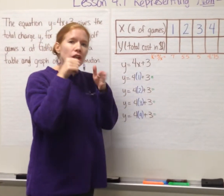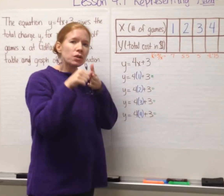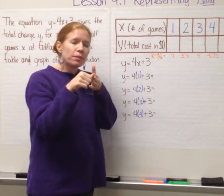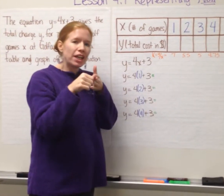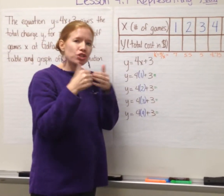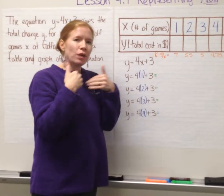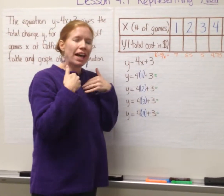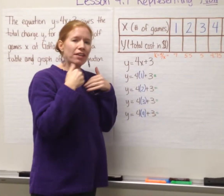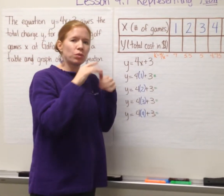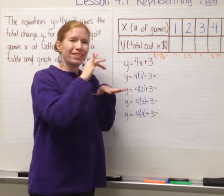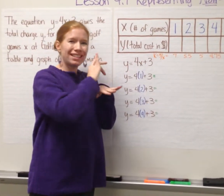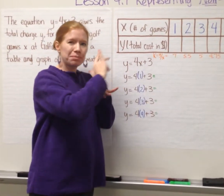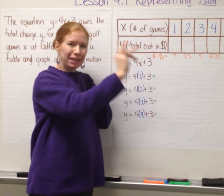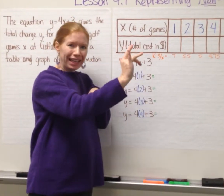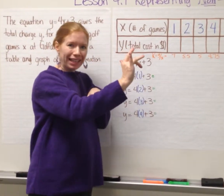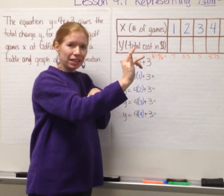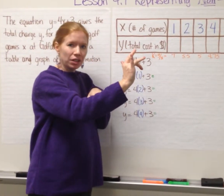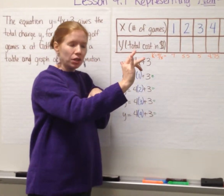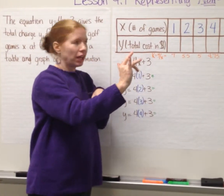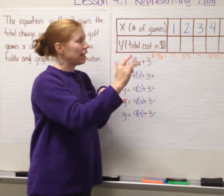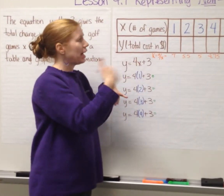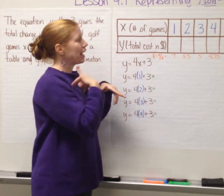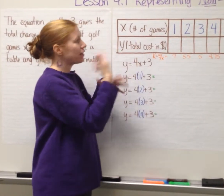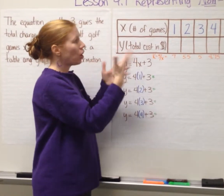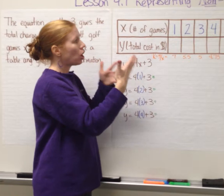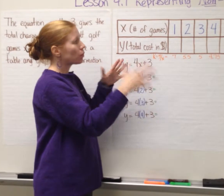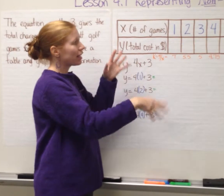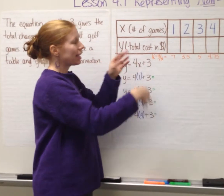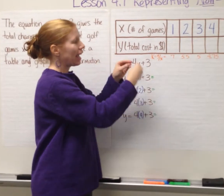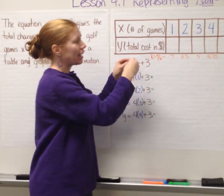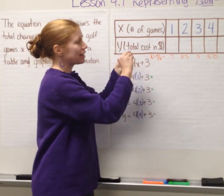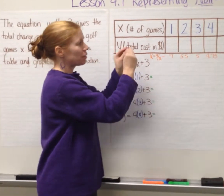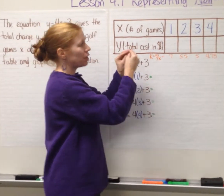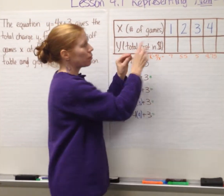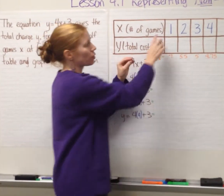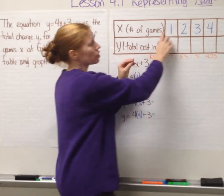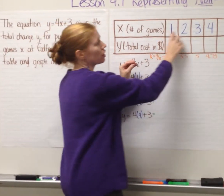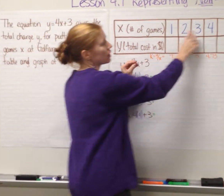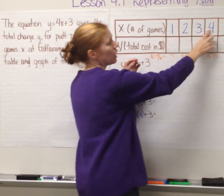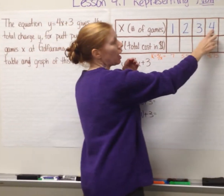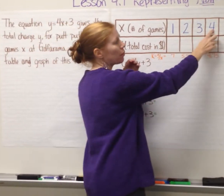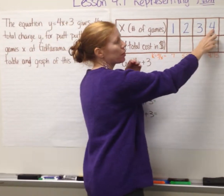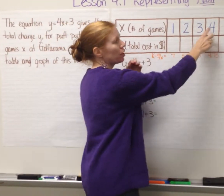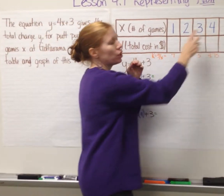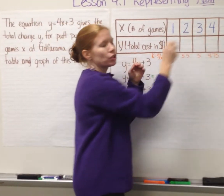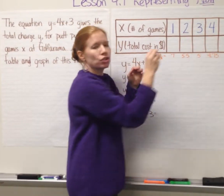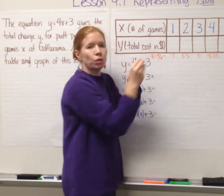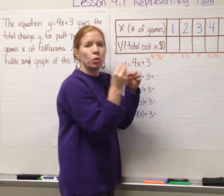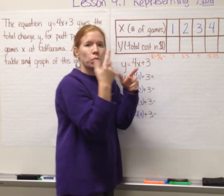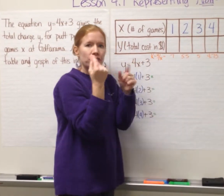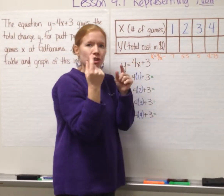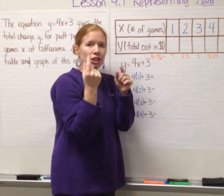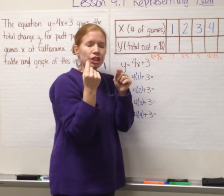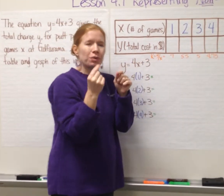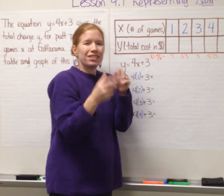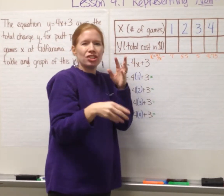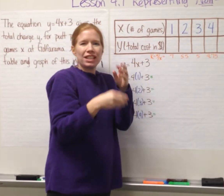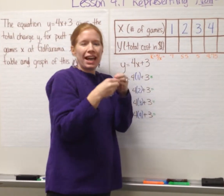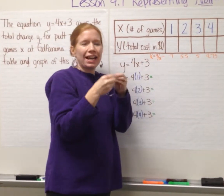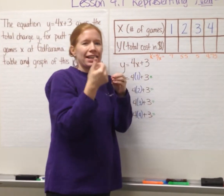notes page, you have one that is blank. Okay, I have already added some numbers on the top. So what you're going to do is just add